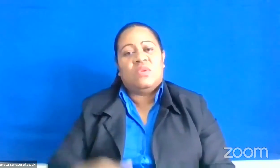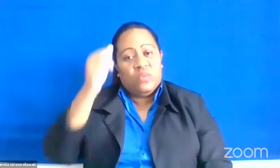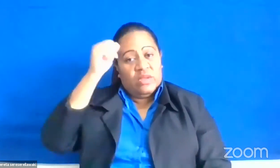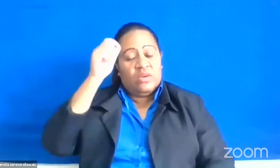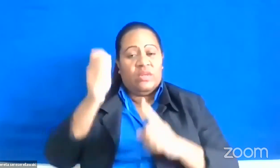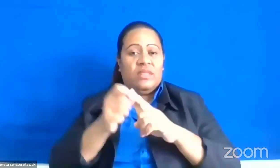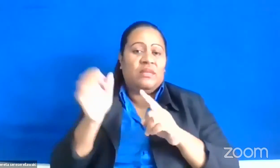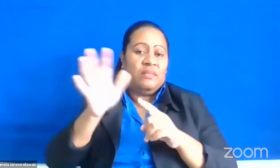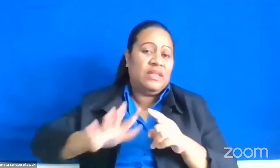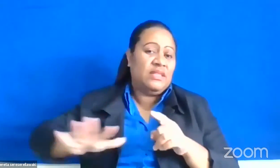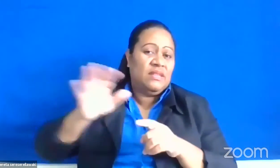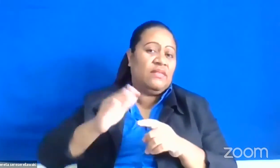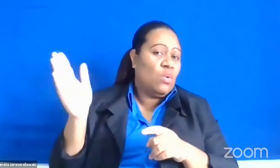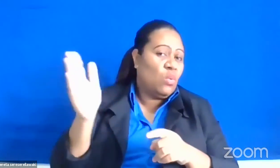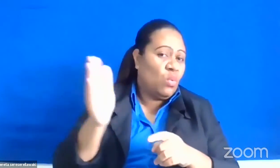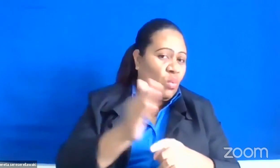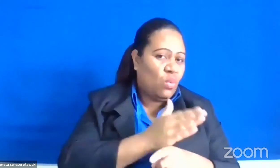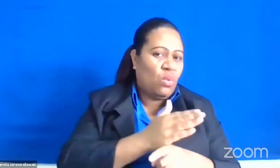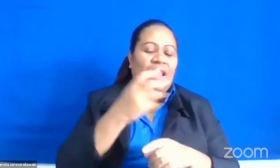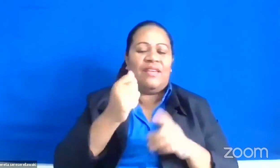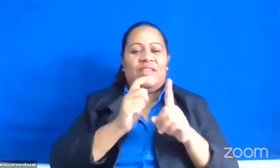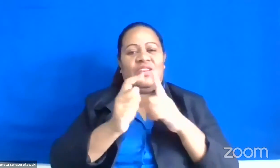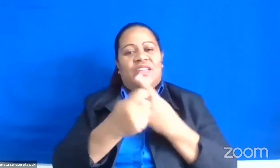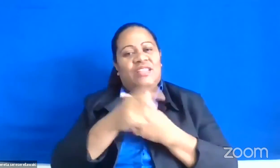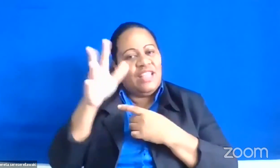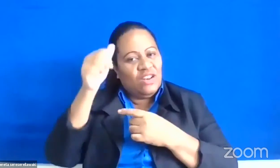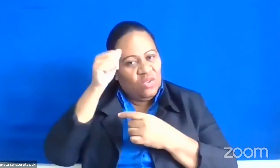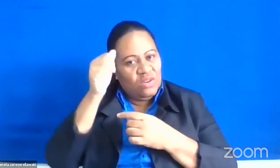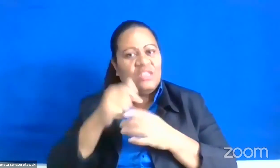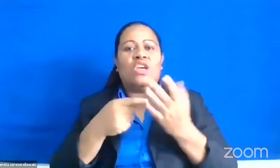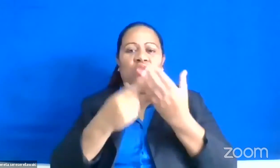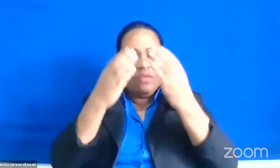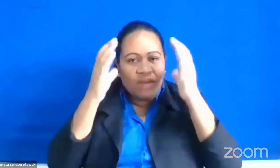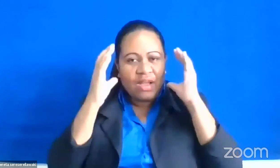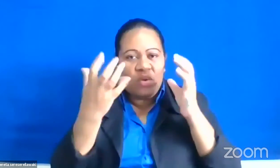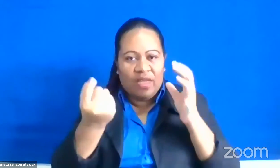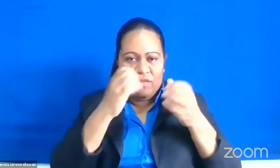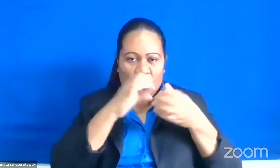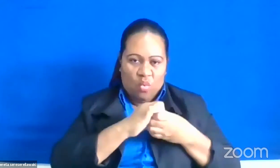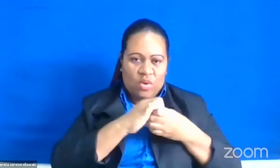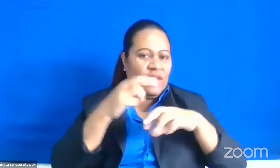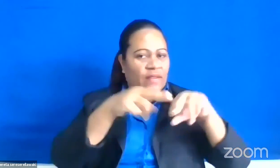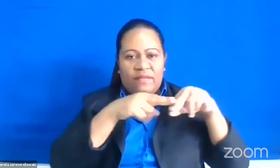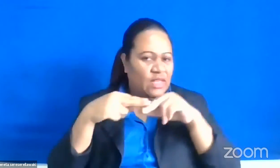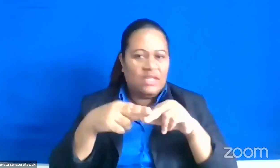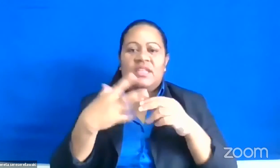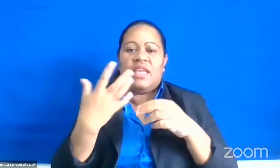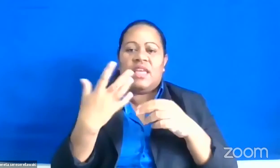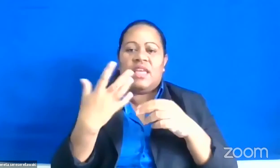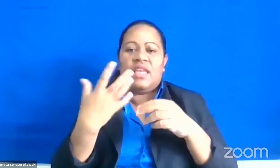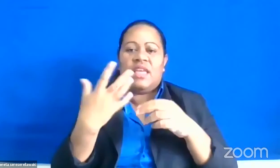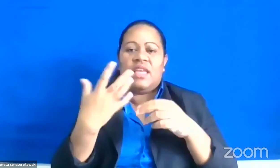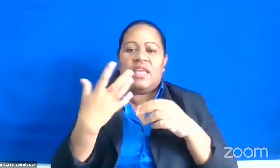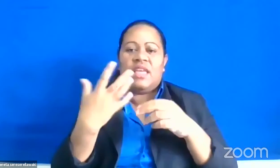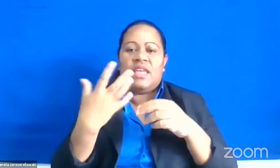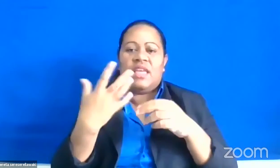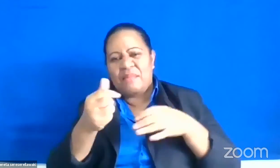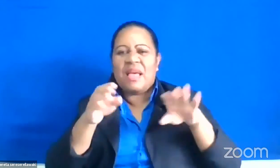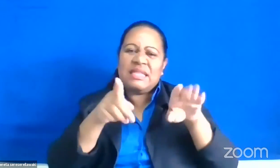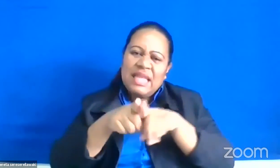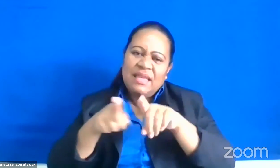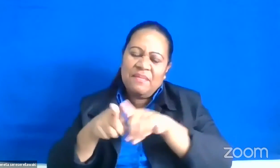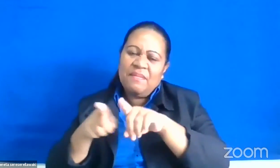everyone has their traditional knowledge tuvalu has their own fiji has their own some of it are similar and the fact that